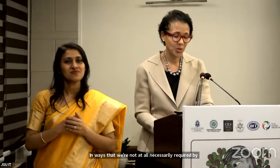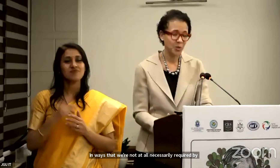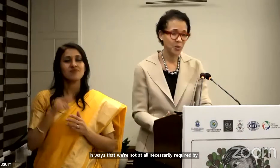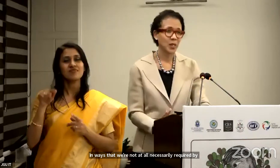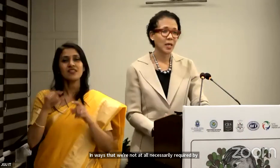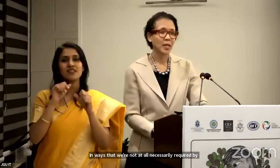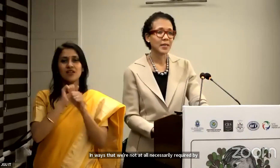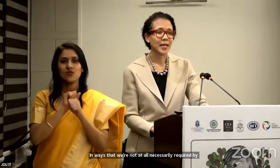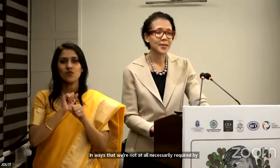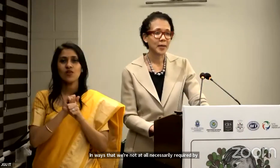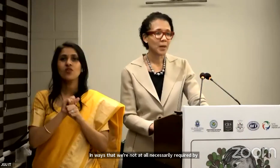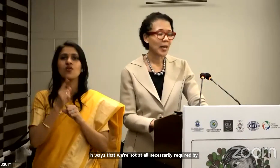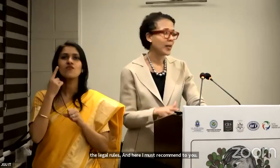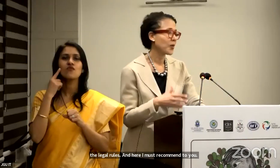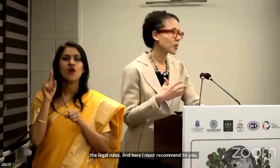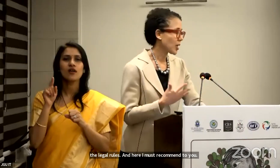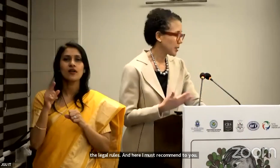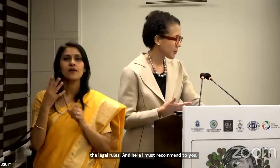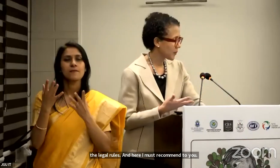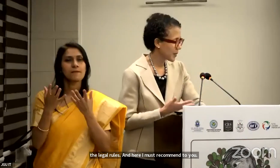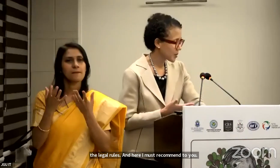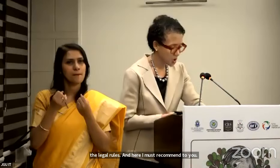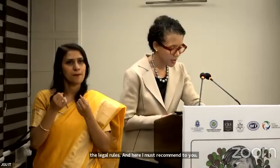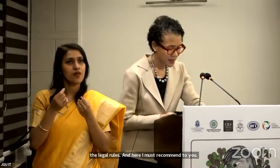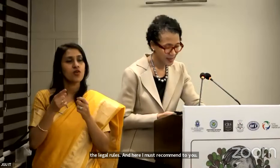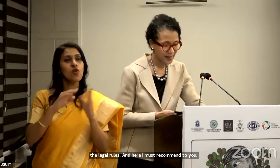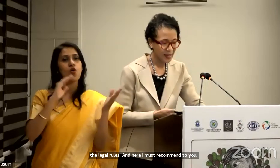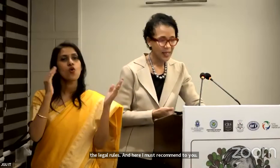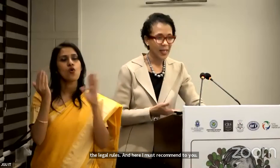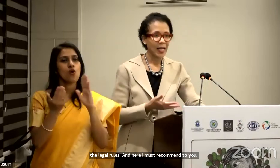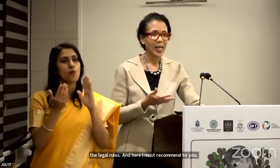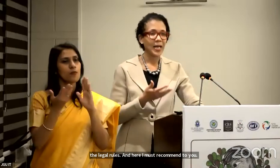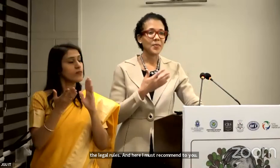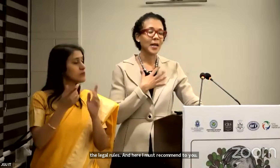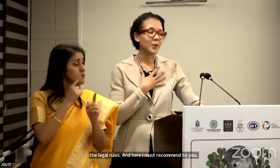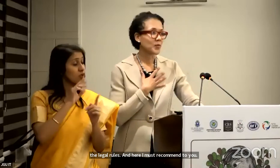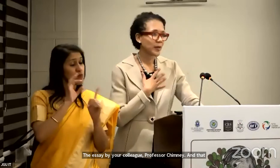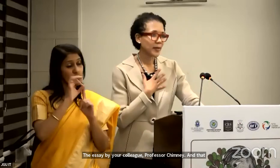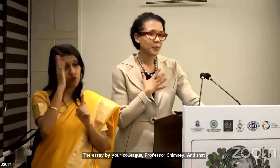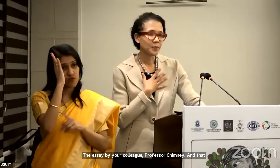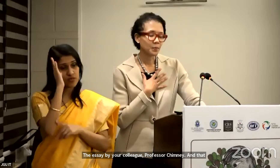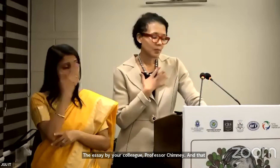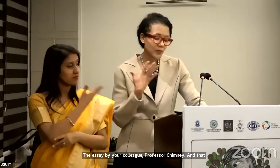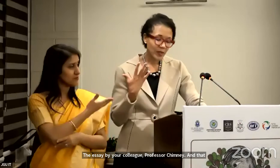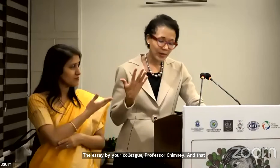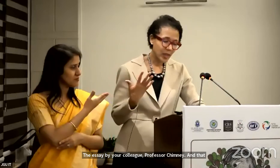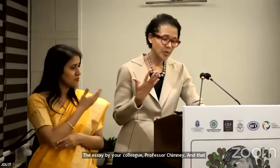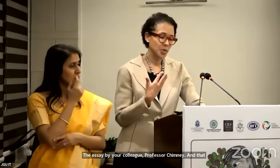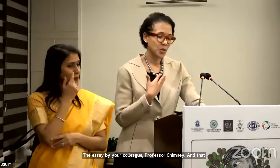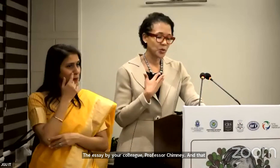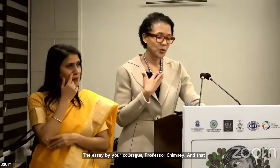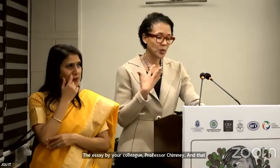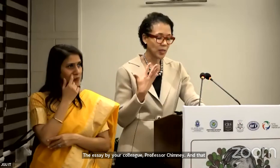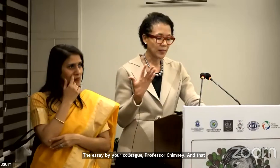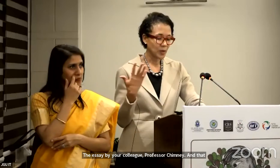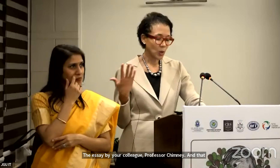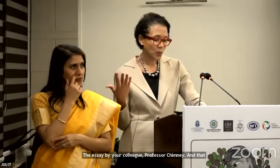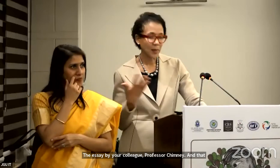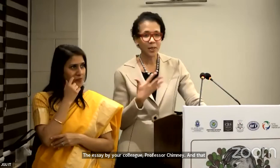recommend to you the essay by your colleague, Professor Chimney, that I was very honored